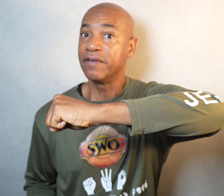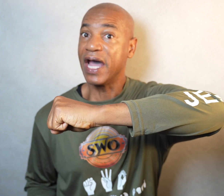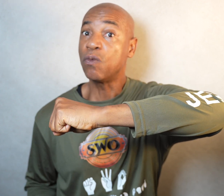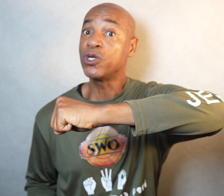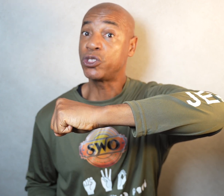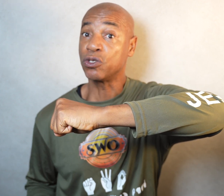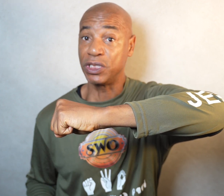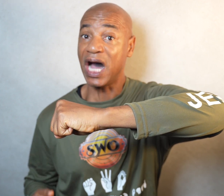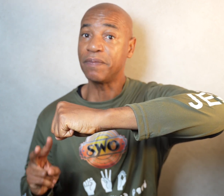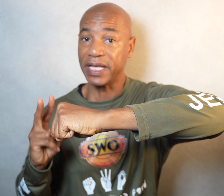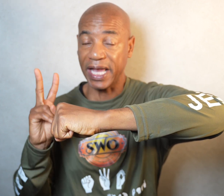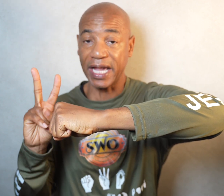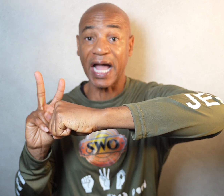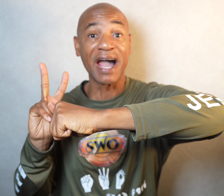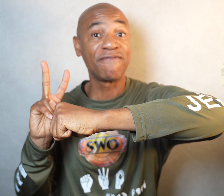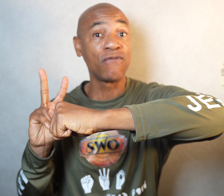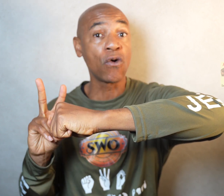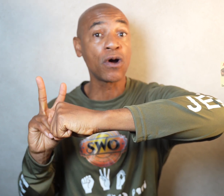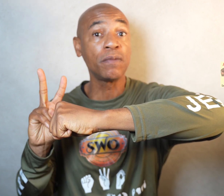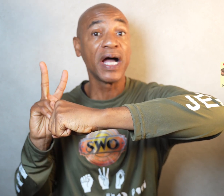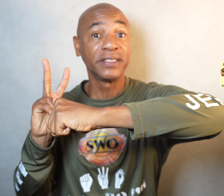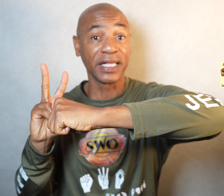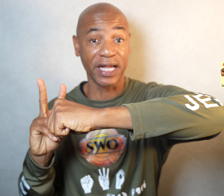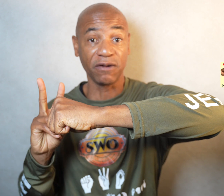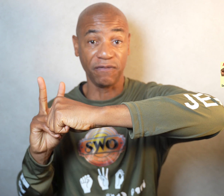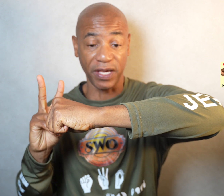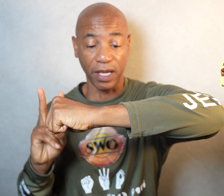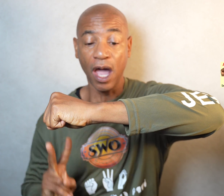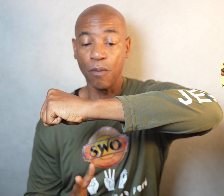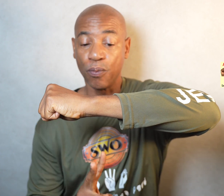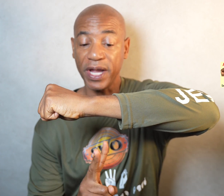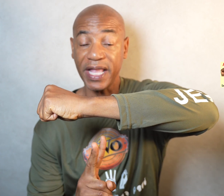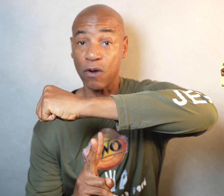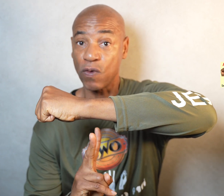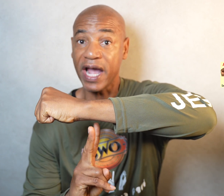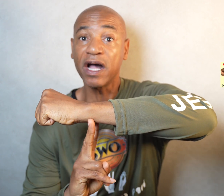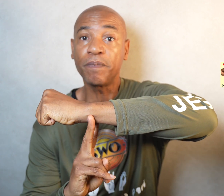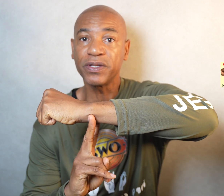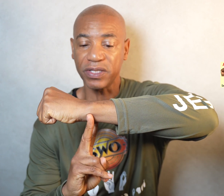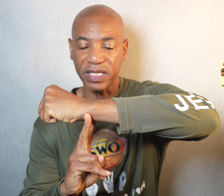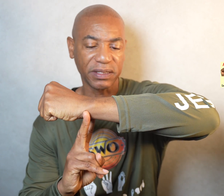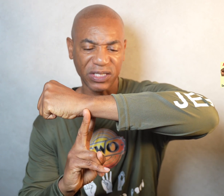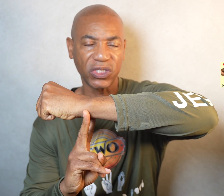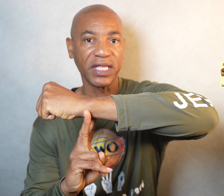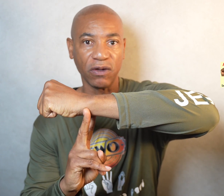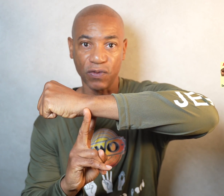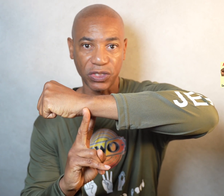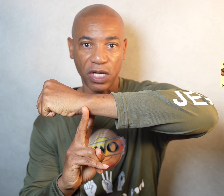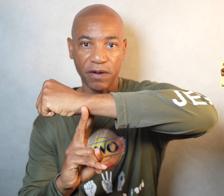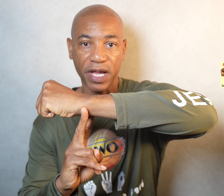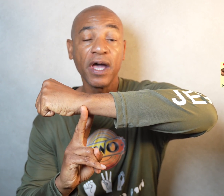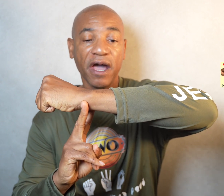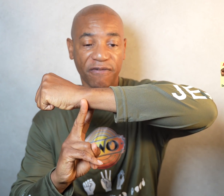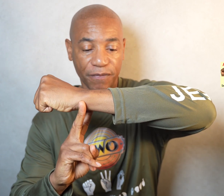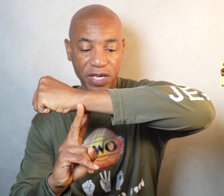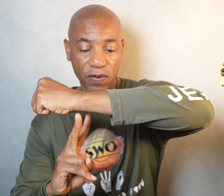Now, with your dominant hand, I form the letter V. Bring that right up underneath, let's say the wrist area, and from here, I'll